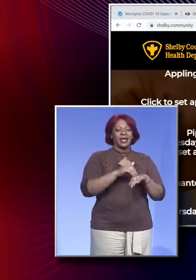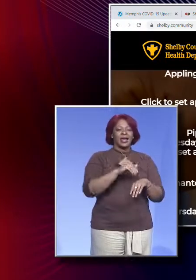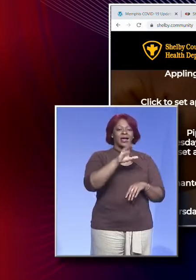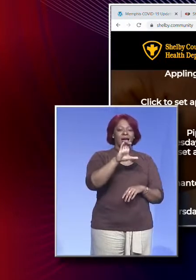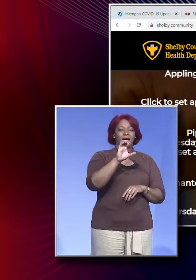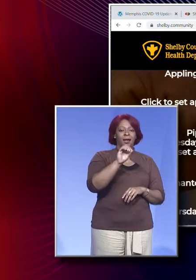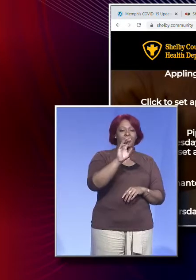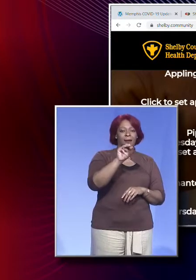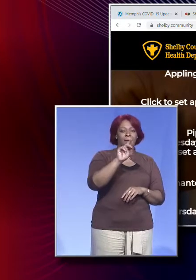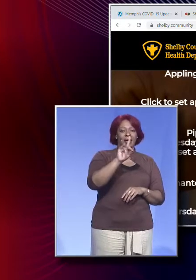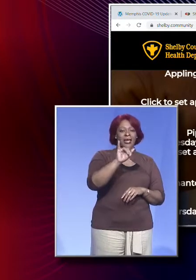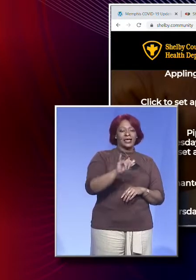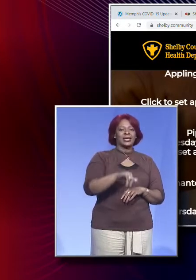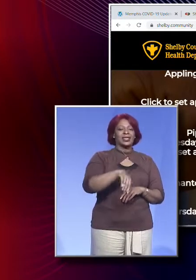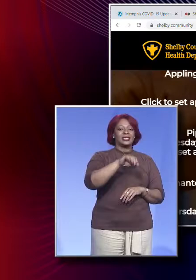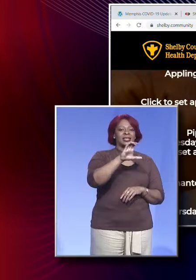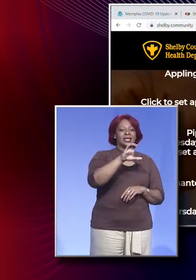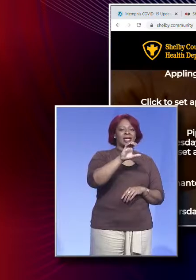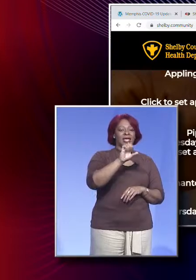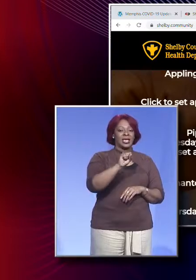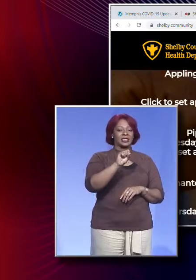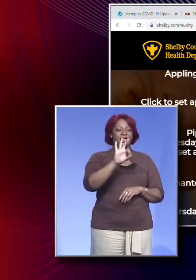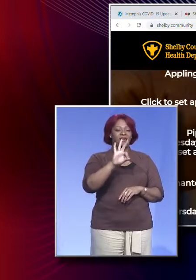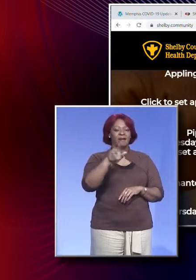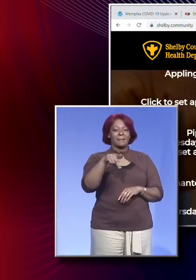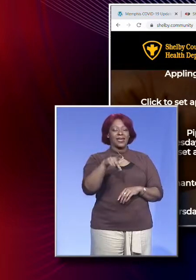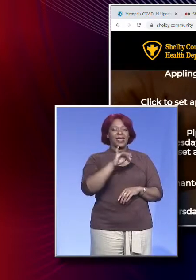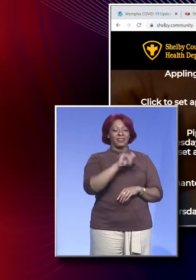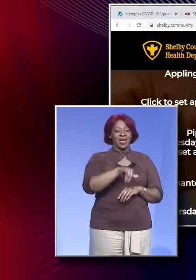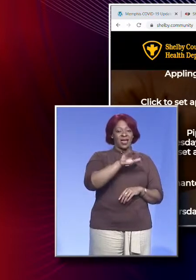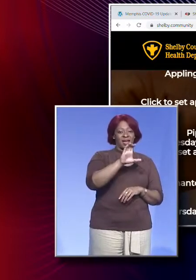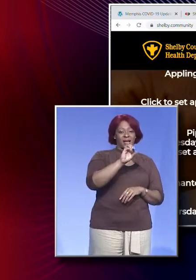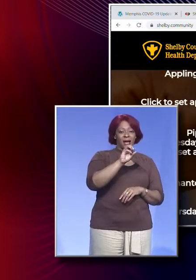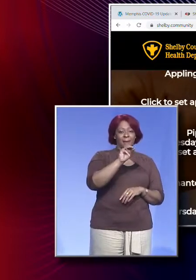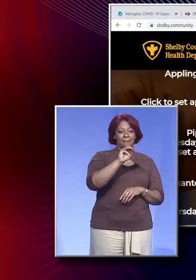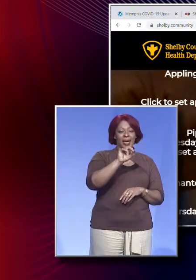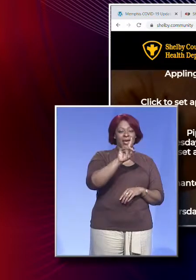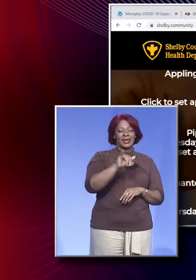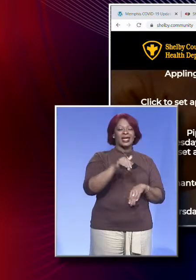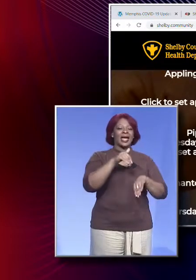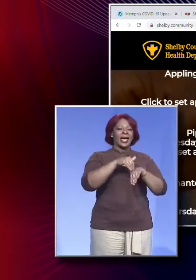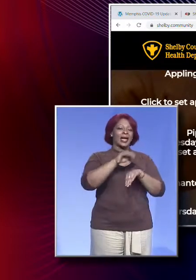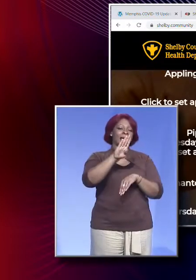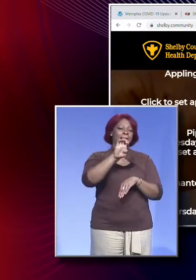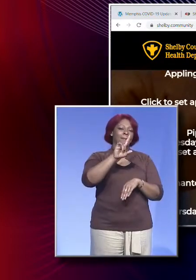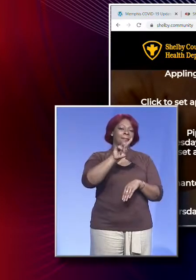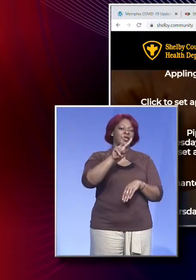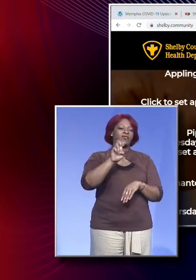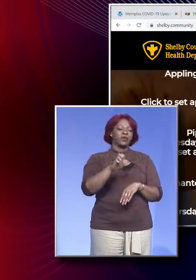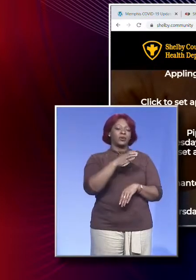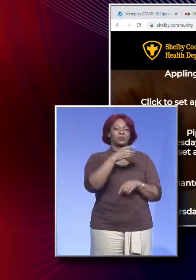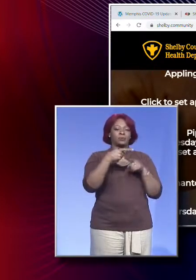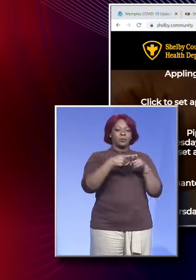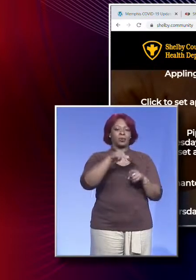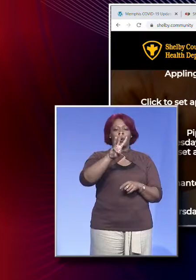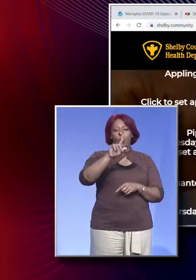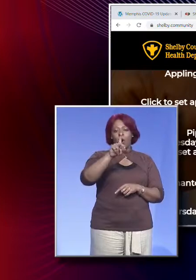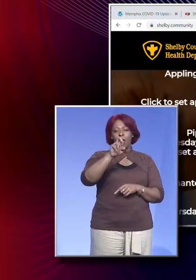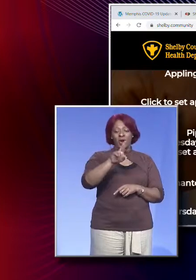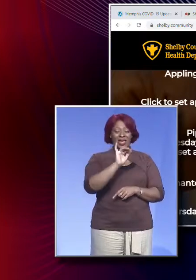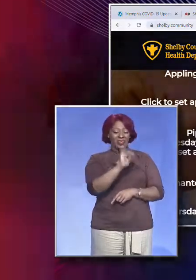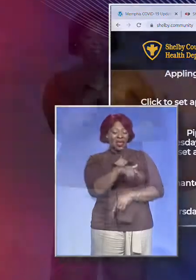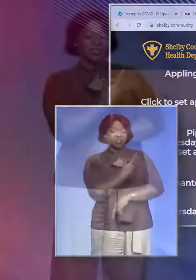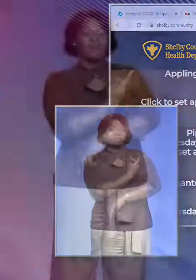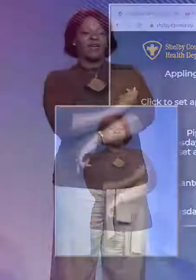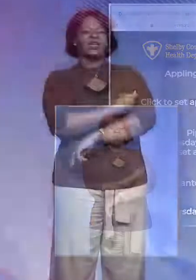Commodity Center, CSFP, the Commodity Center that is located at Bellevue and Walker. Now, that vaccine